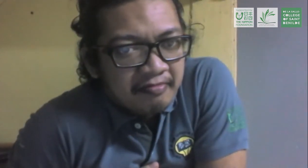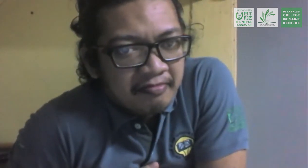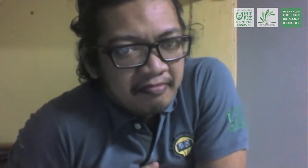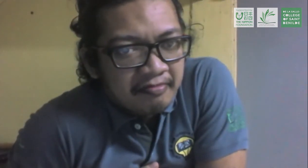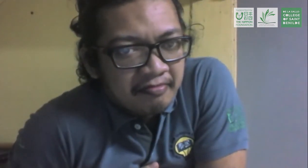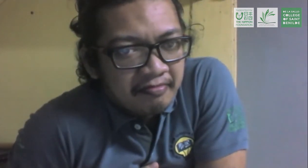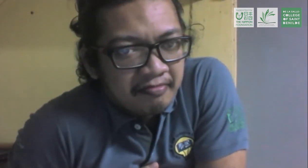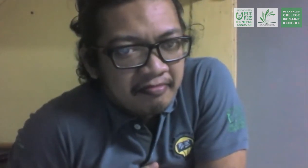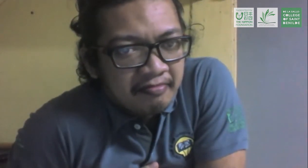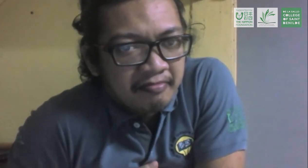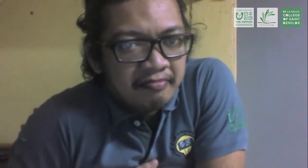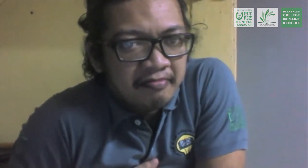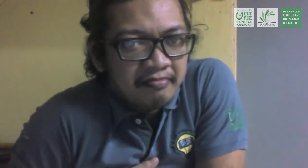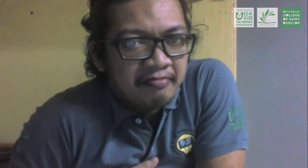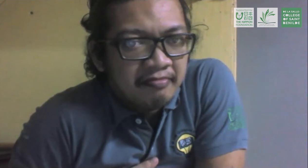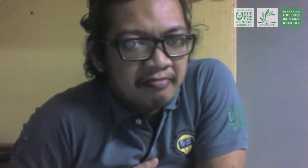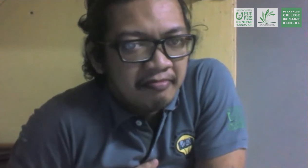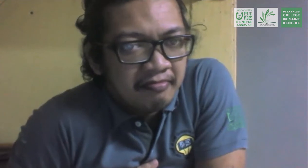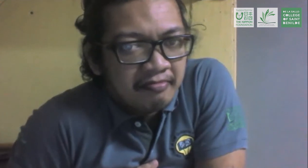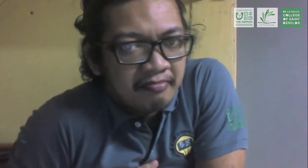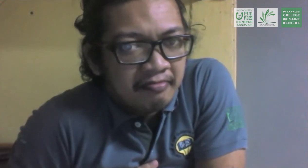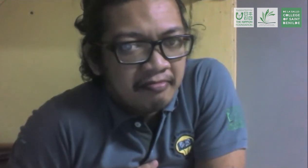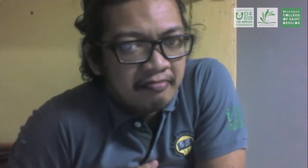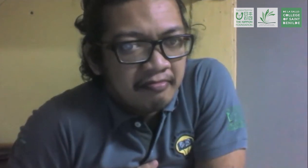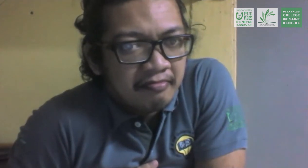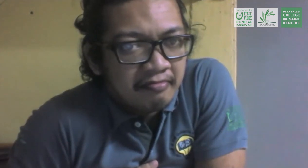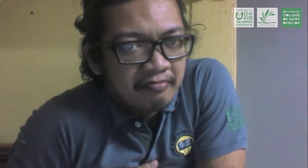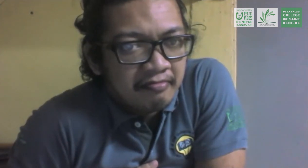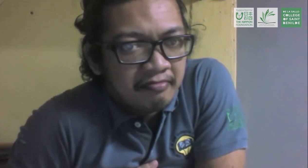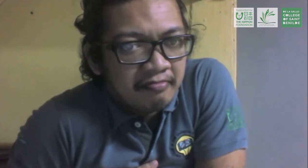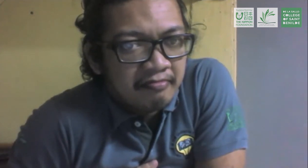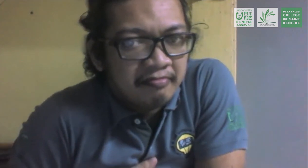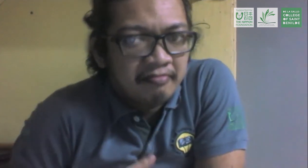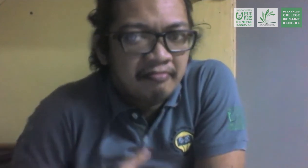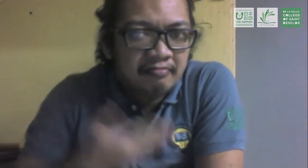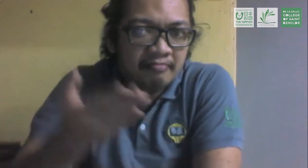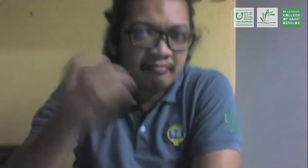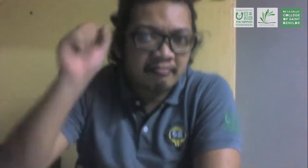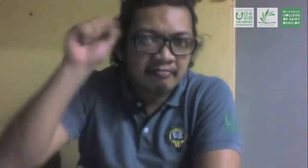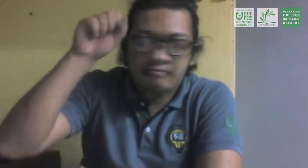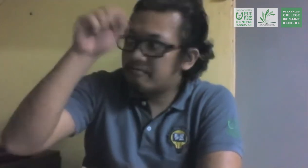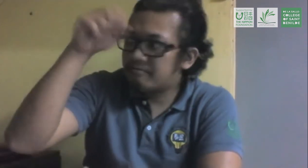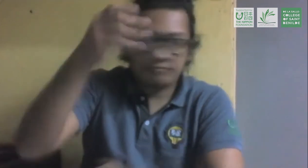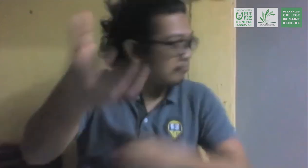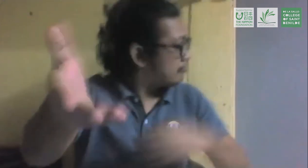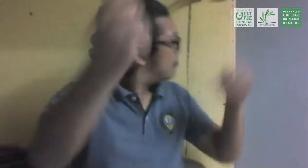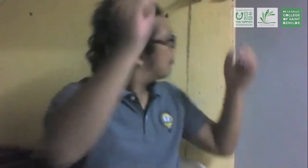it, just to have the test all at once. But it's still going to be online though, right?